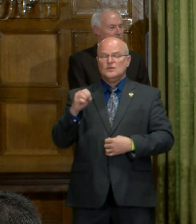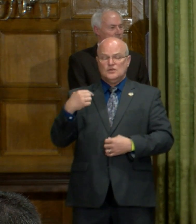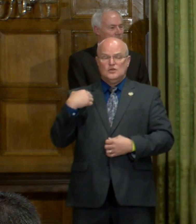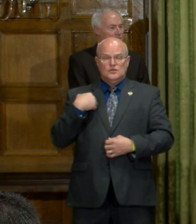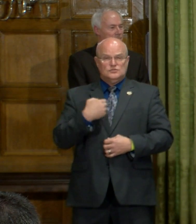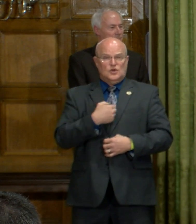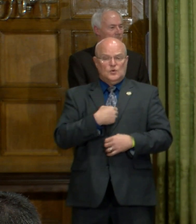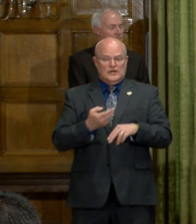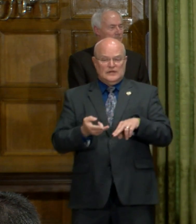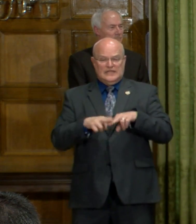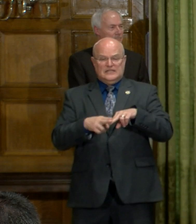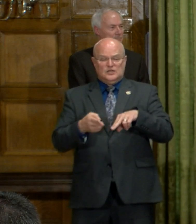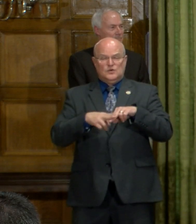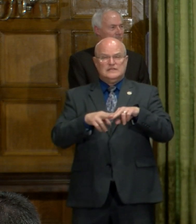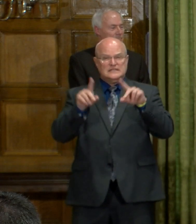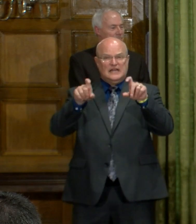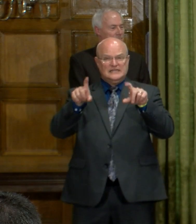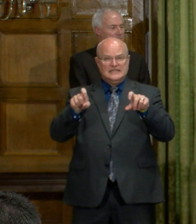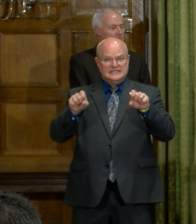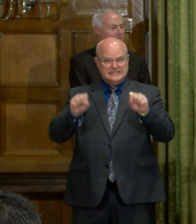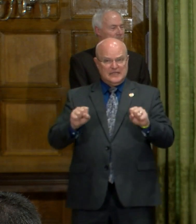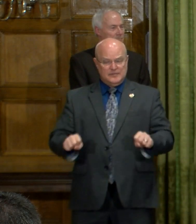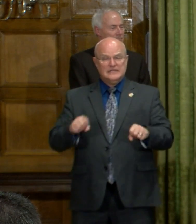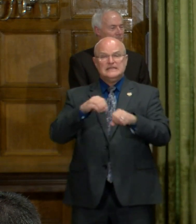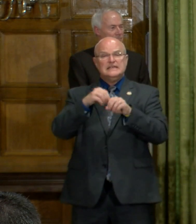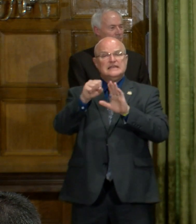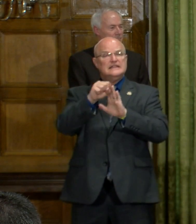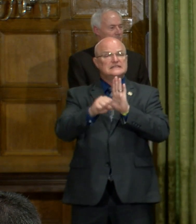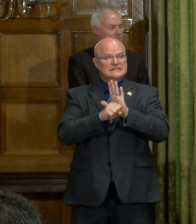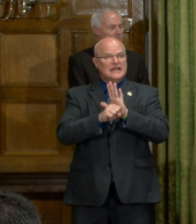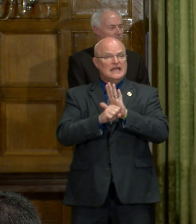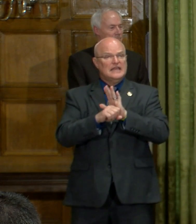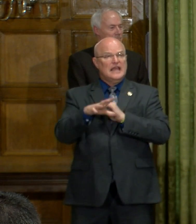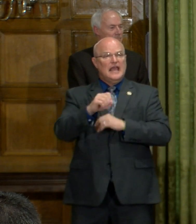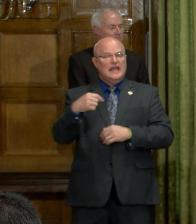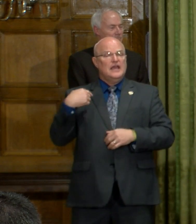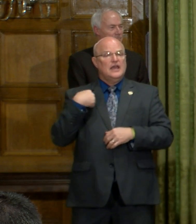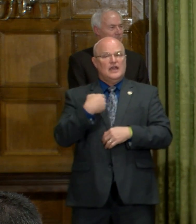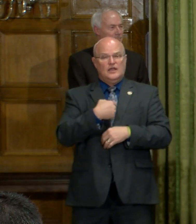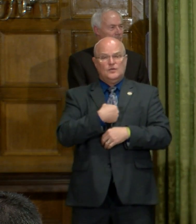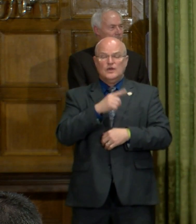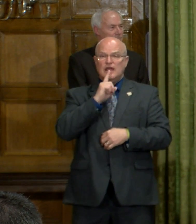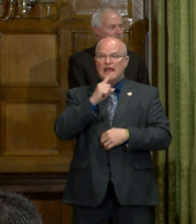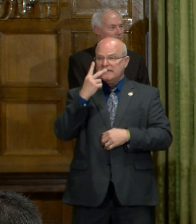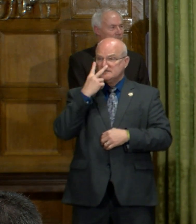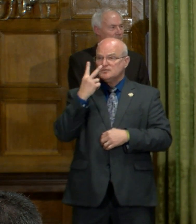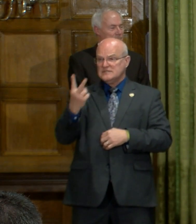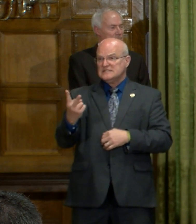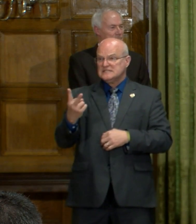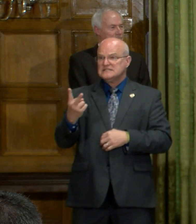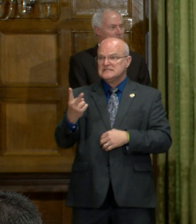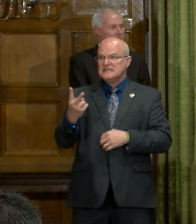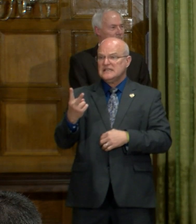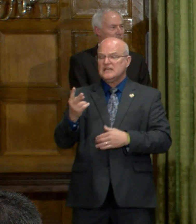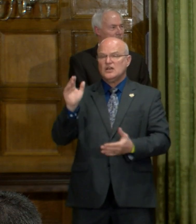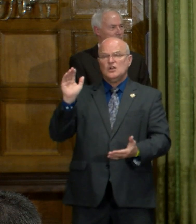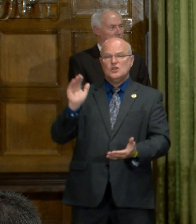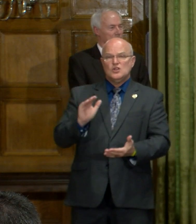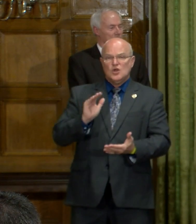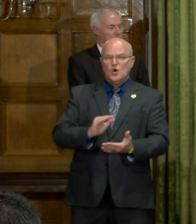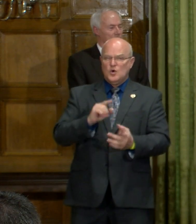we are increasing our testing in the state, and we are actually seeing